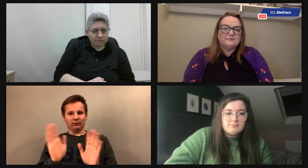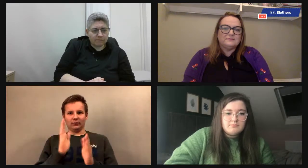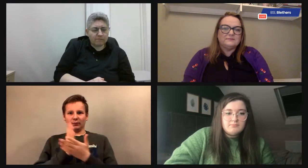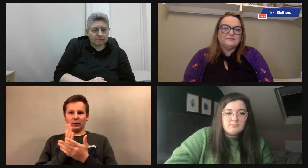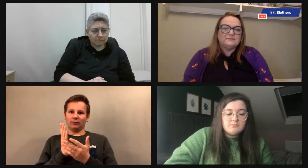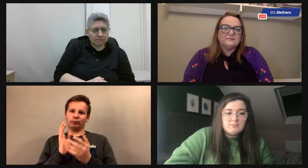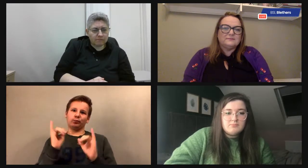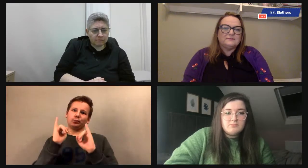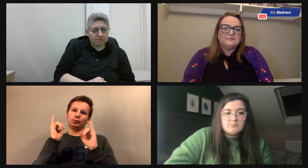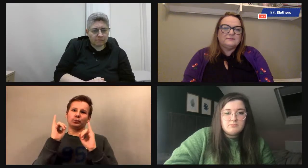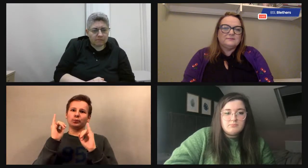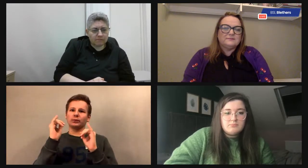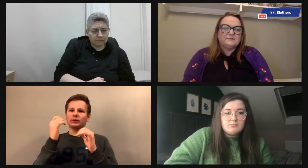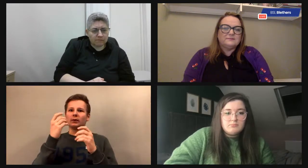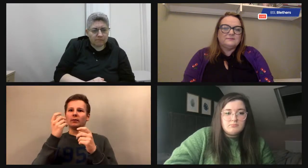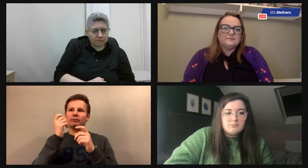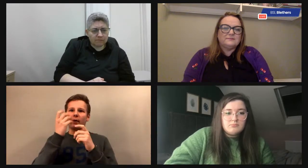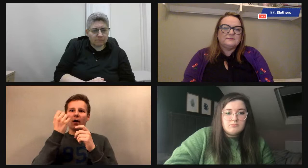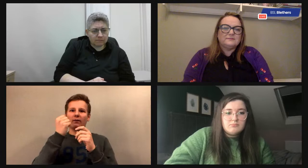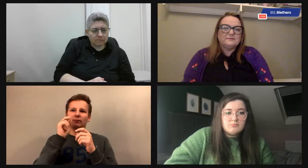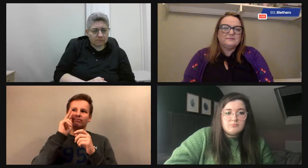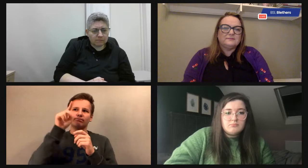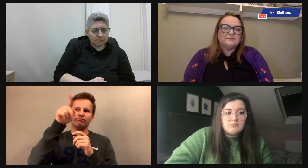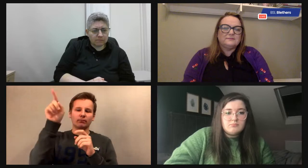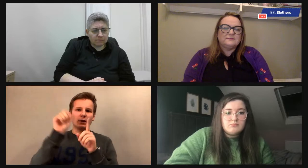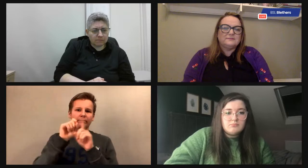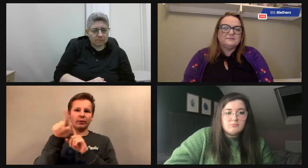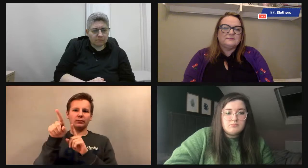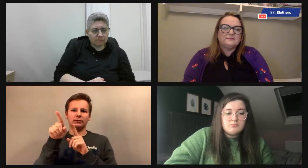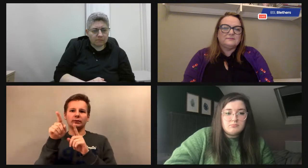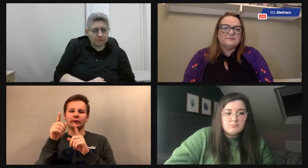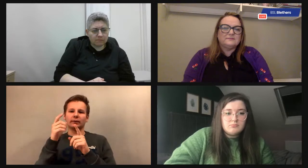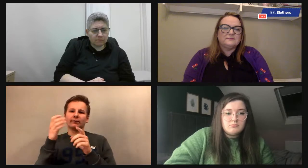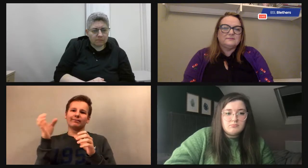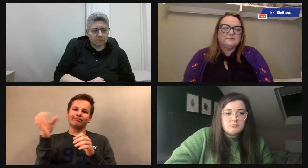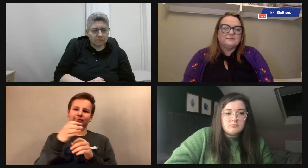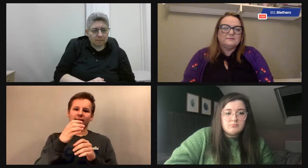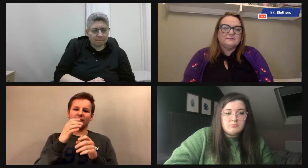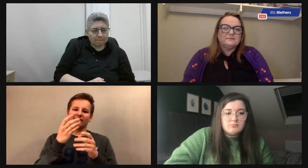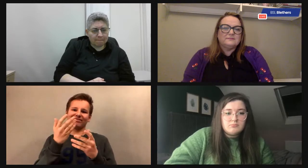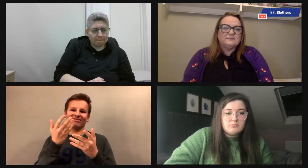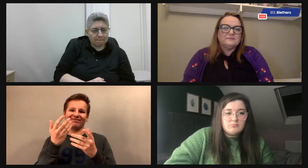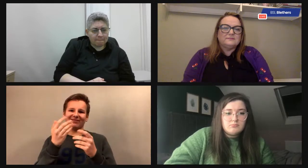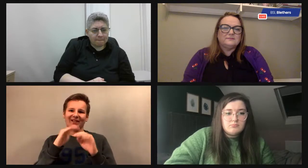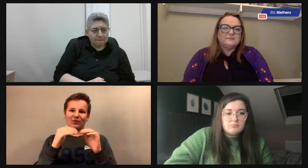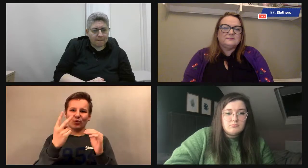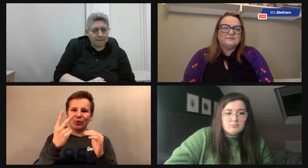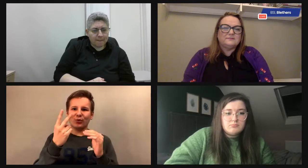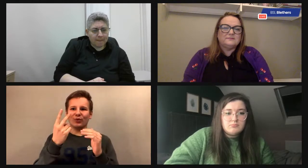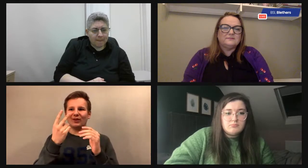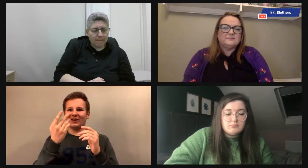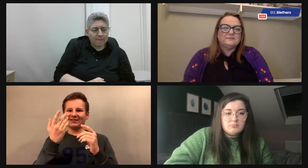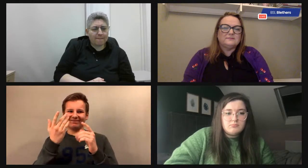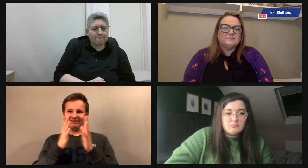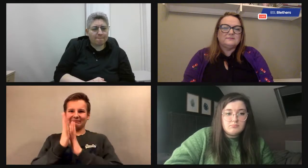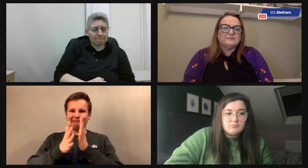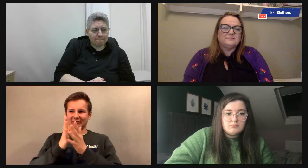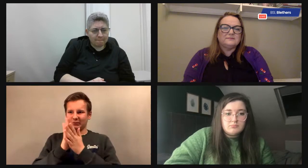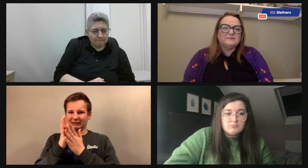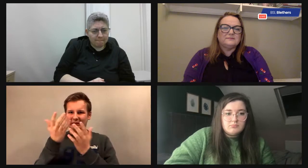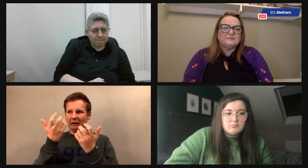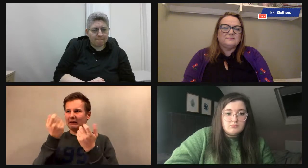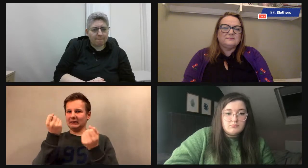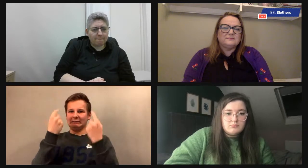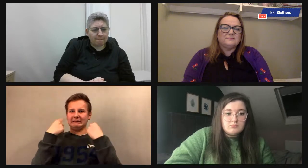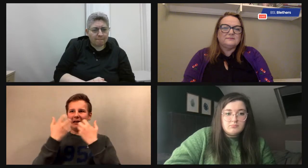people that are level 2, and it seems to be the attitude that that's okay for us, but it's not. I see them coming in and they've only got